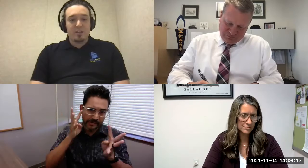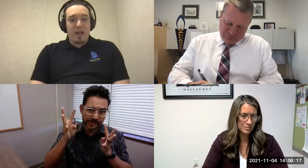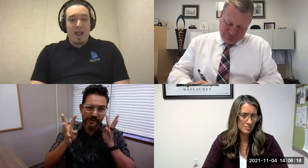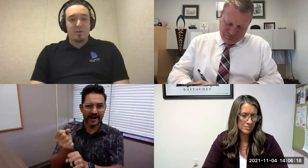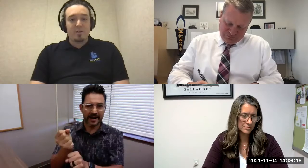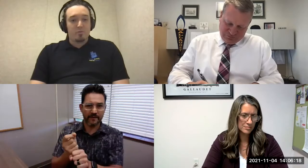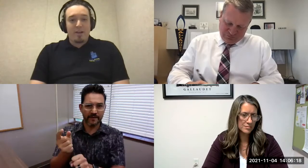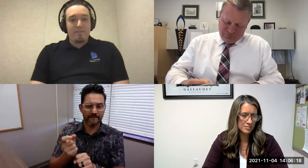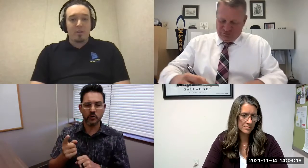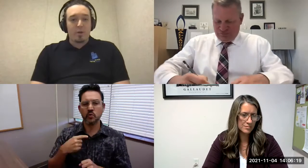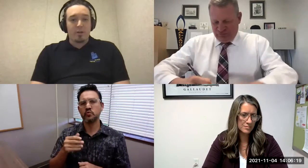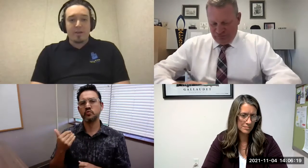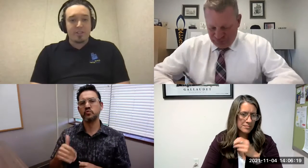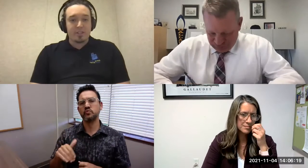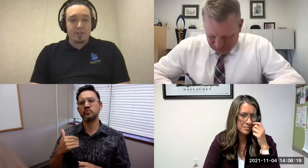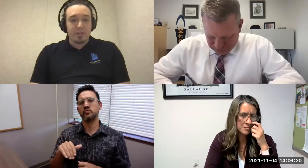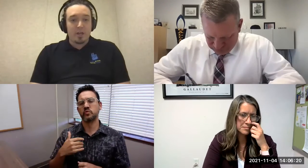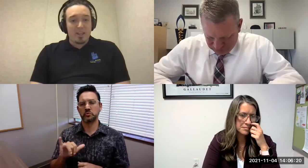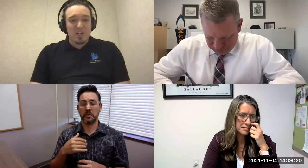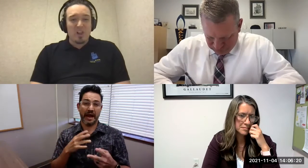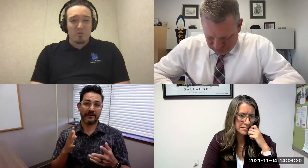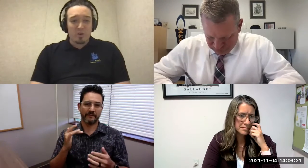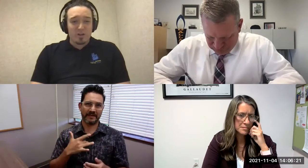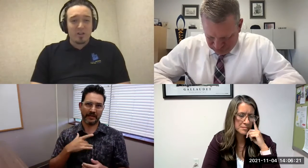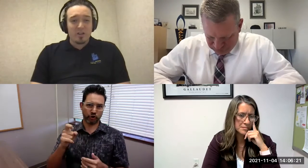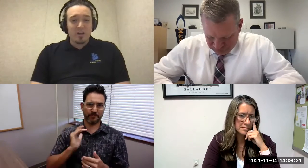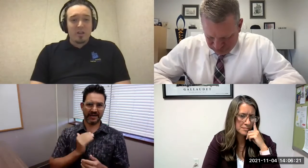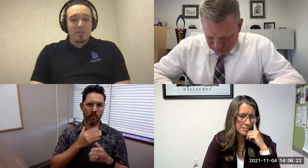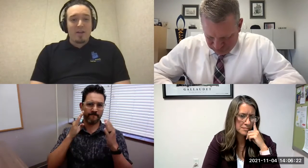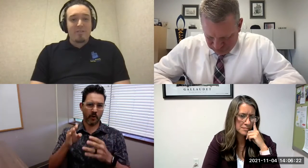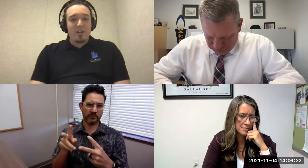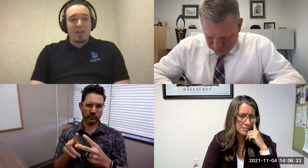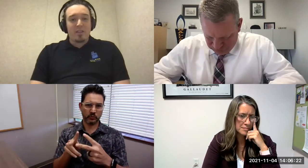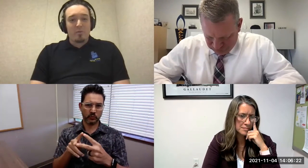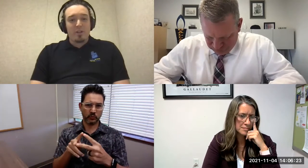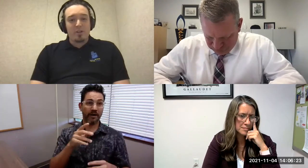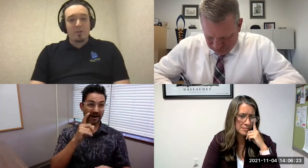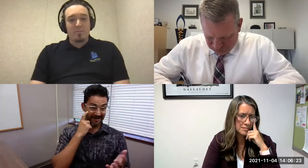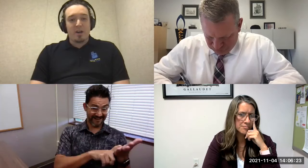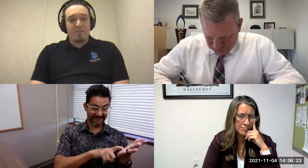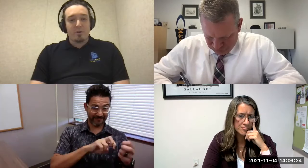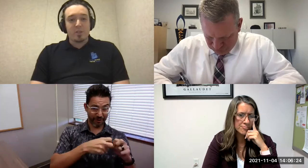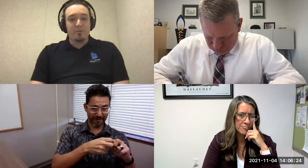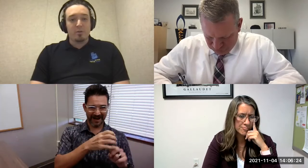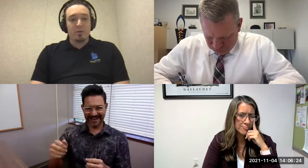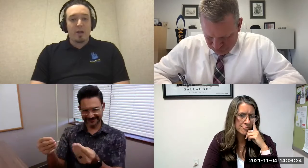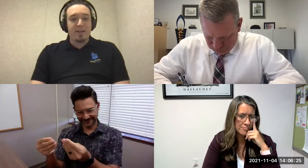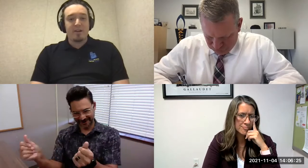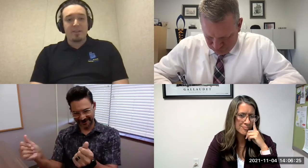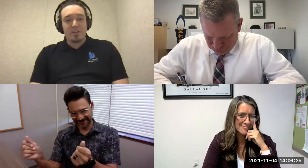to reinvent the wheel every single year. That's a lot of work. So I feel like that really should be our focus, twofold: identifying the